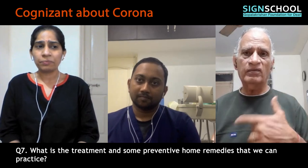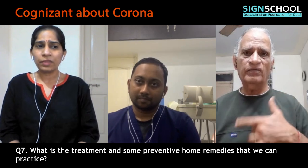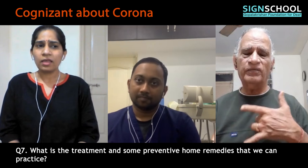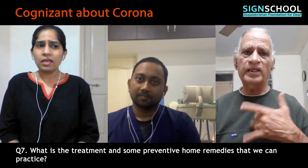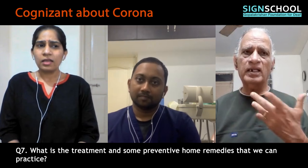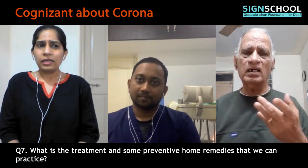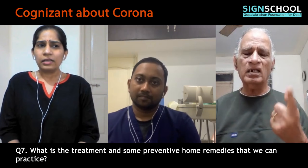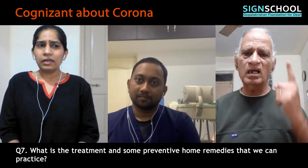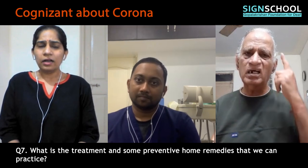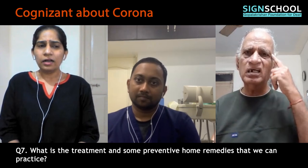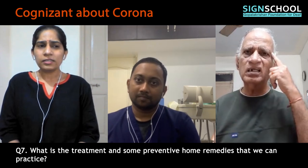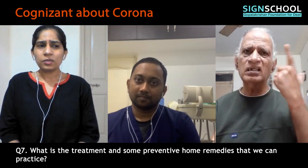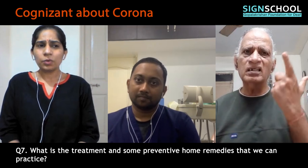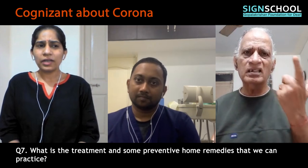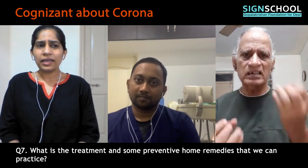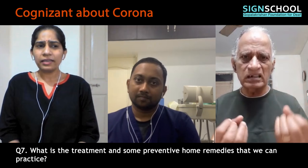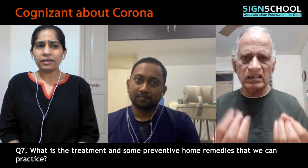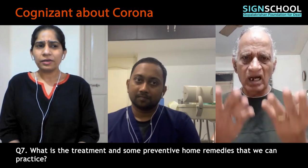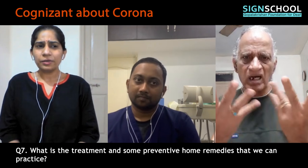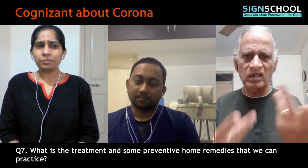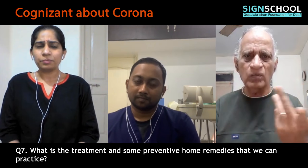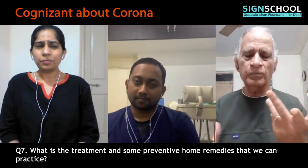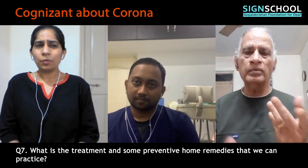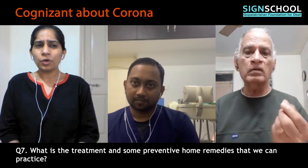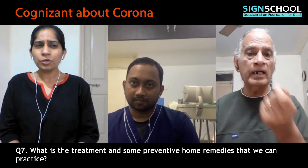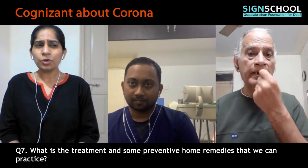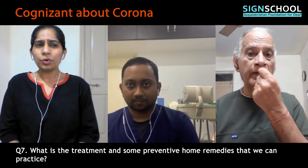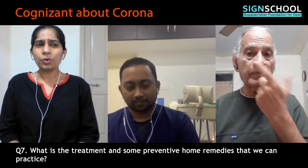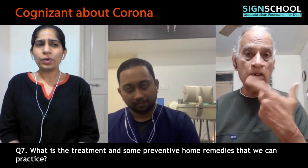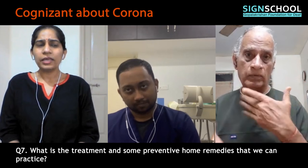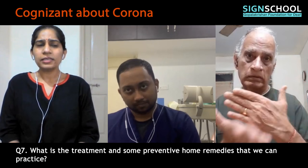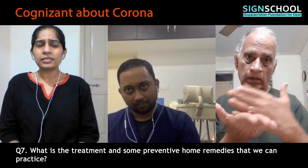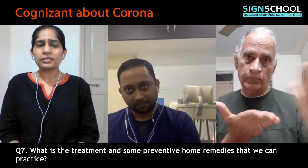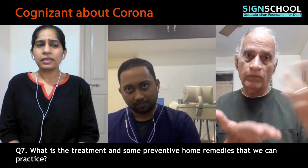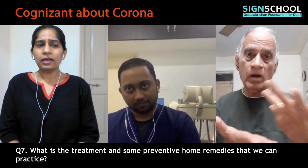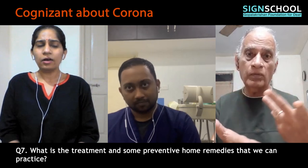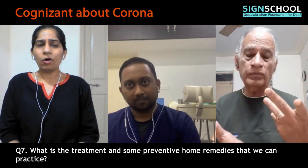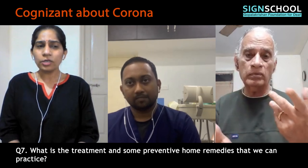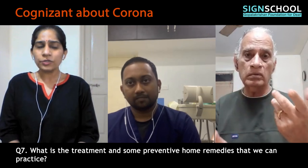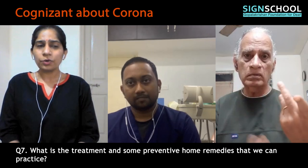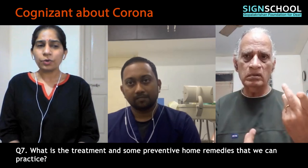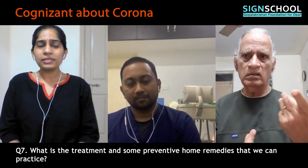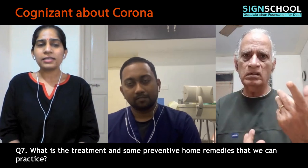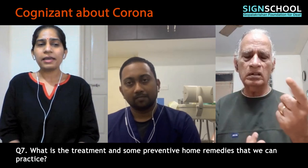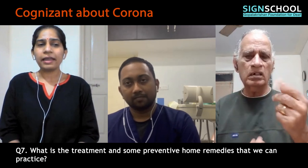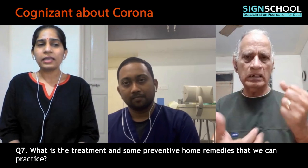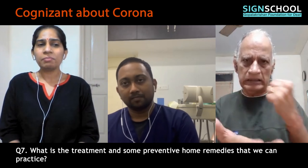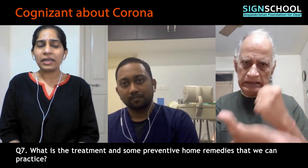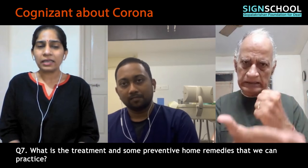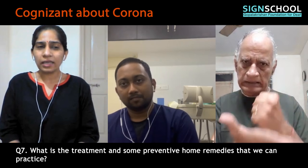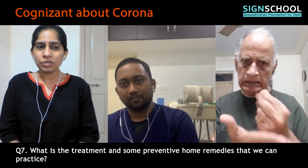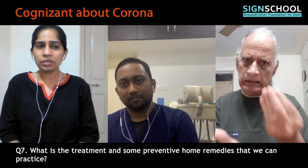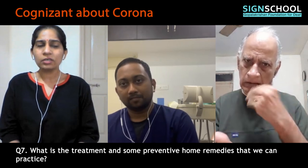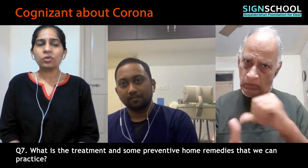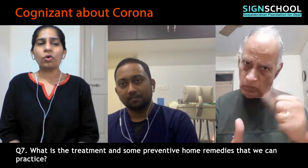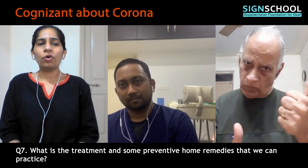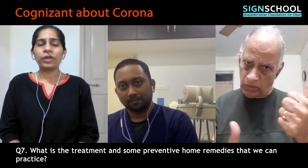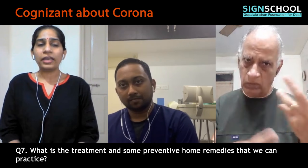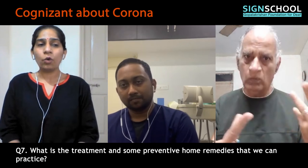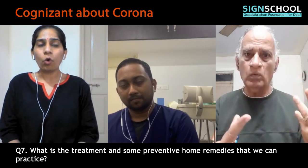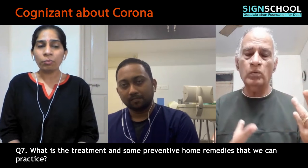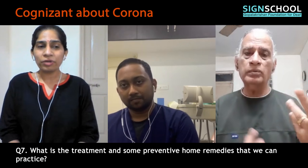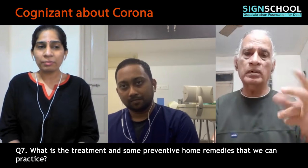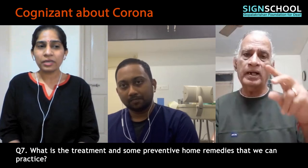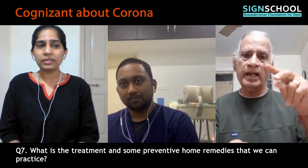from them. So, what I want to know is also, is there any medication